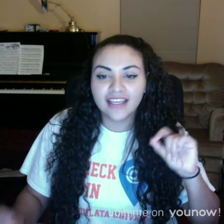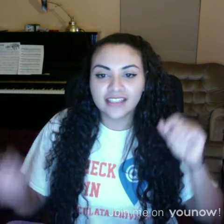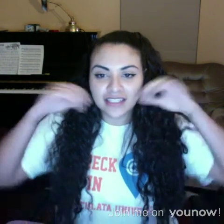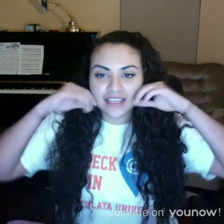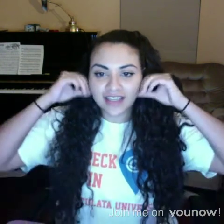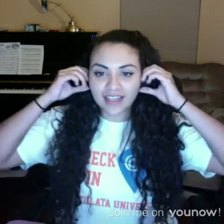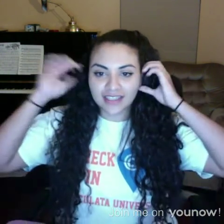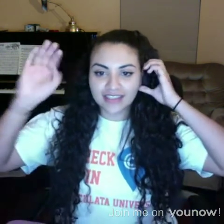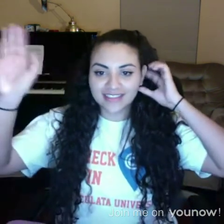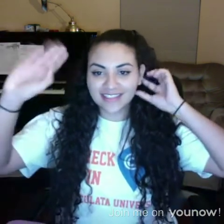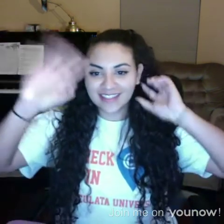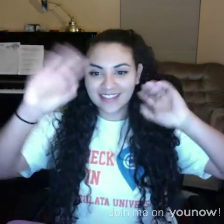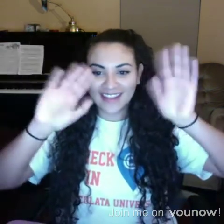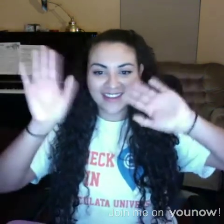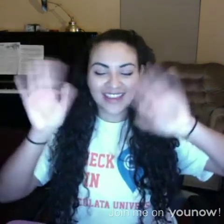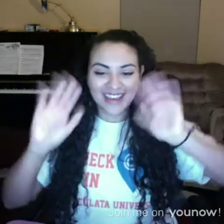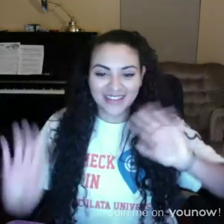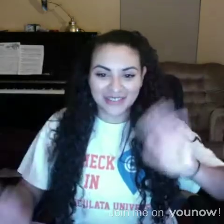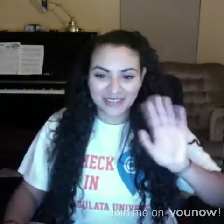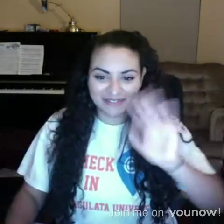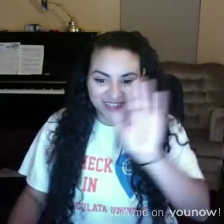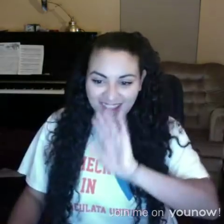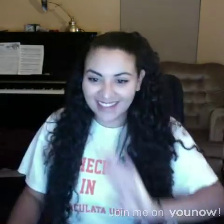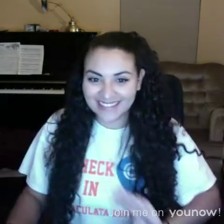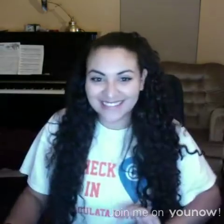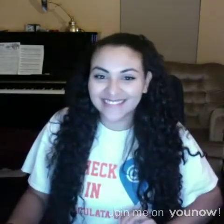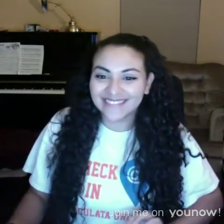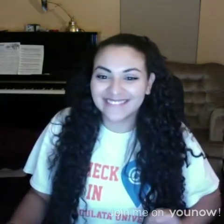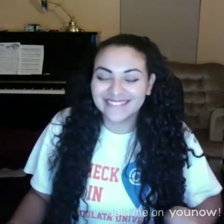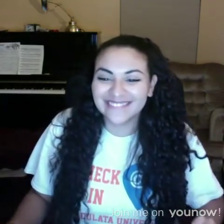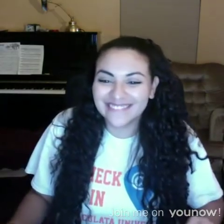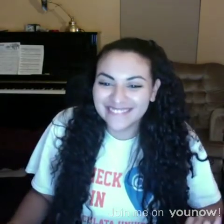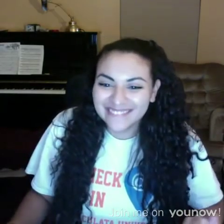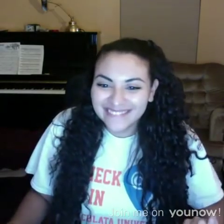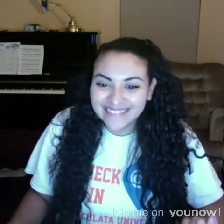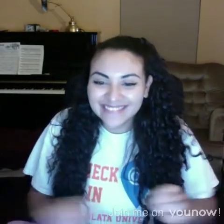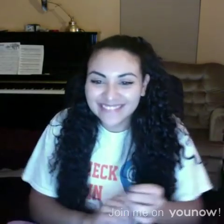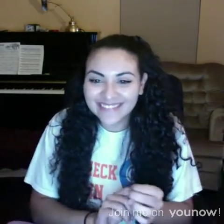Hi, Casey. Hi, Candace. Hi. Okay, hi, everyone. Hi.